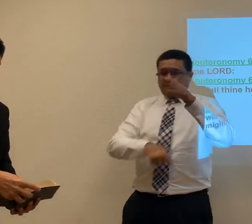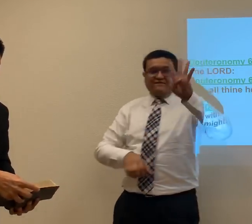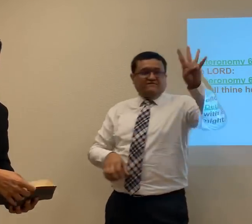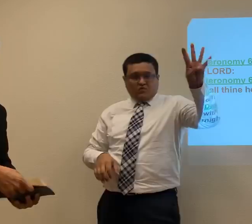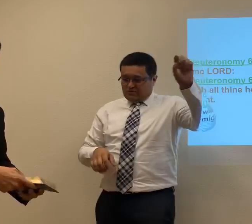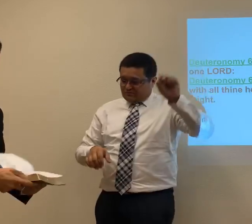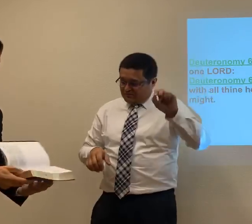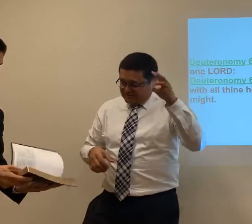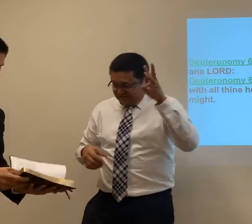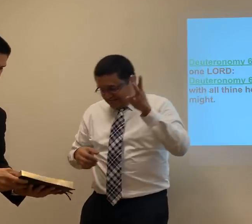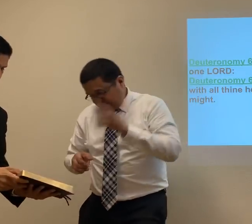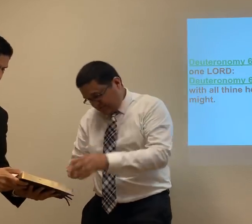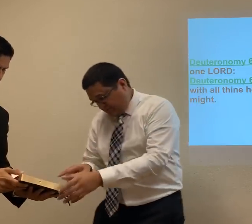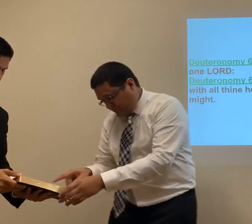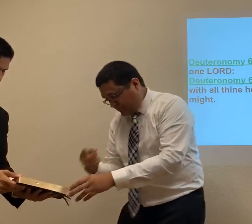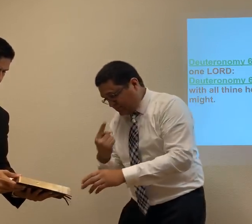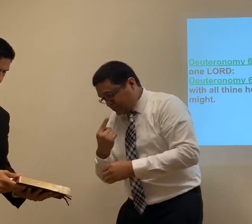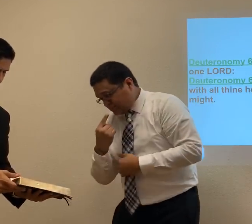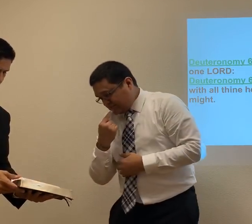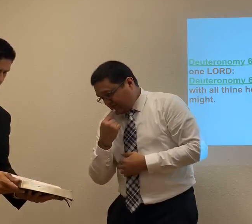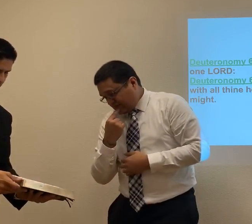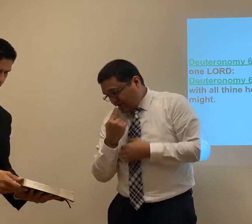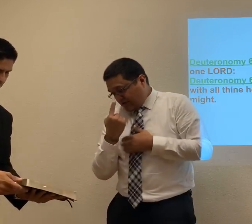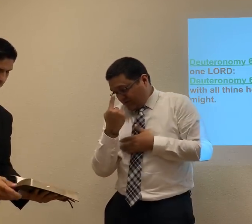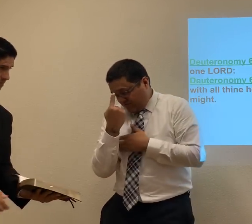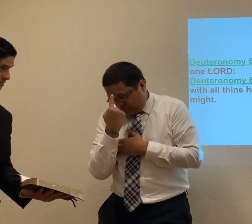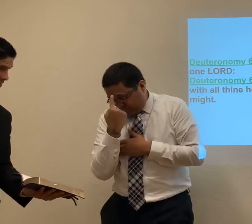Ooh. 1 Thessalonians chapter 4, verse 16 says,